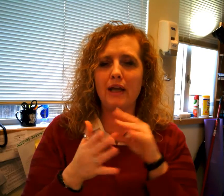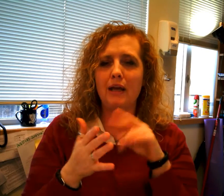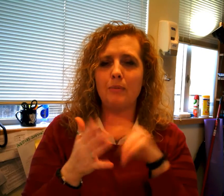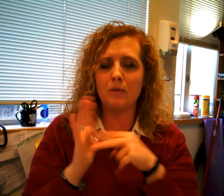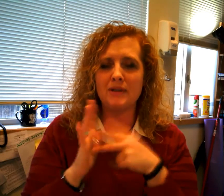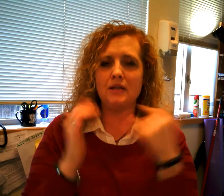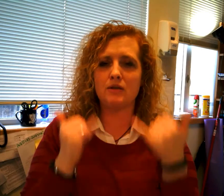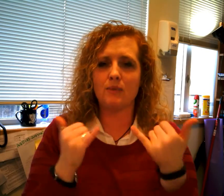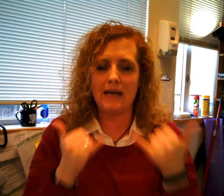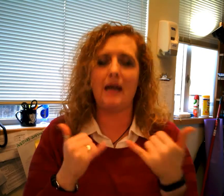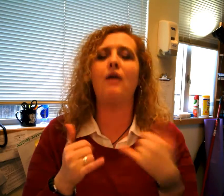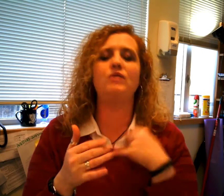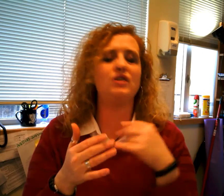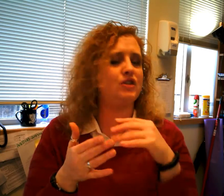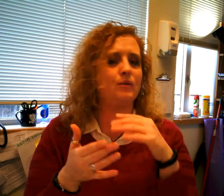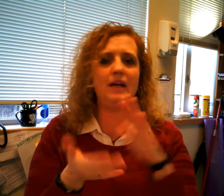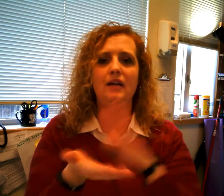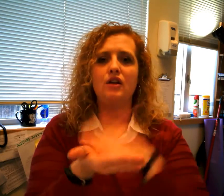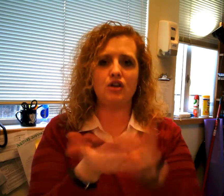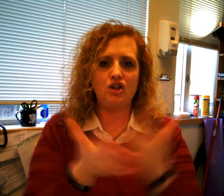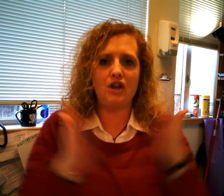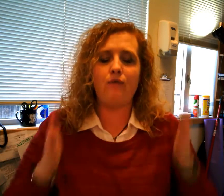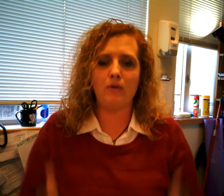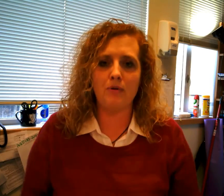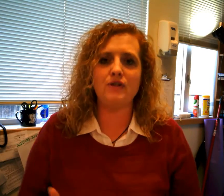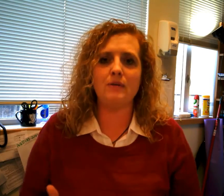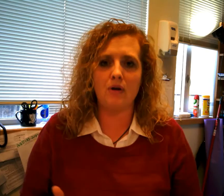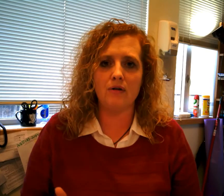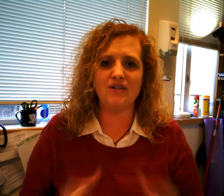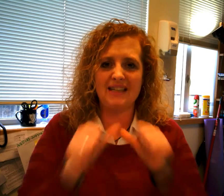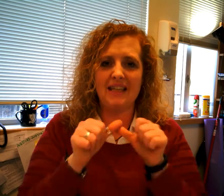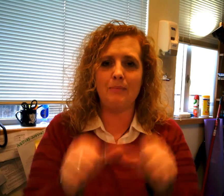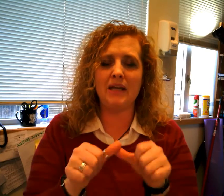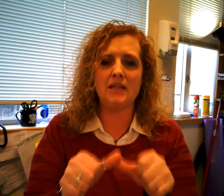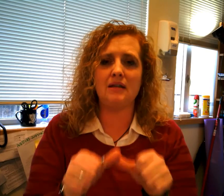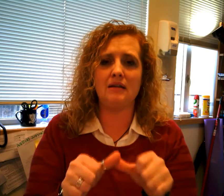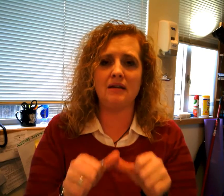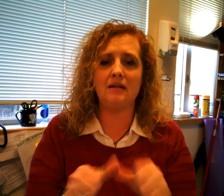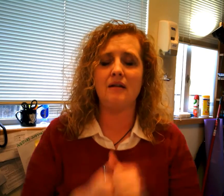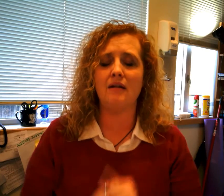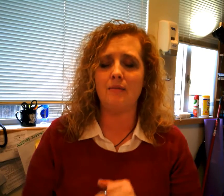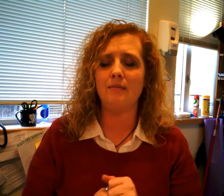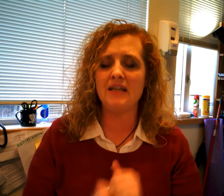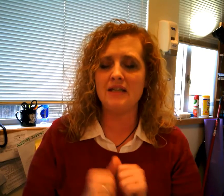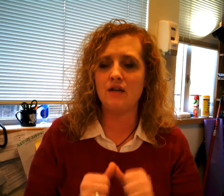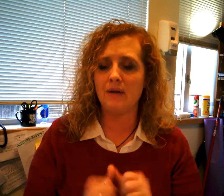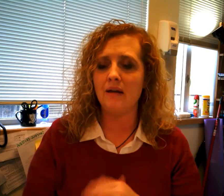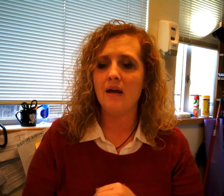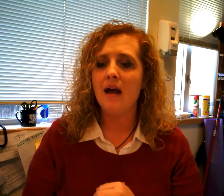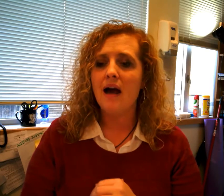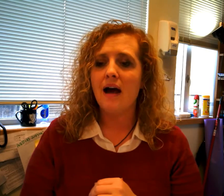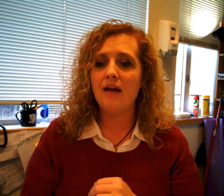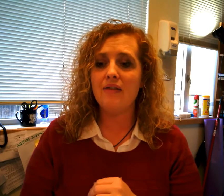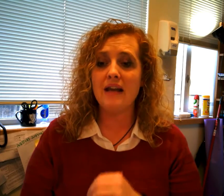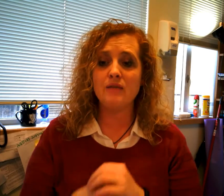learning purposes right now, I'm just doing chef with a person marker just to keep it continuing. The next one